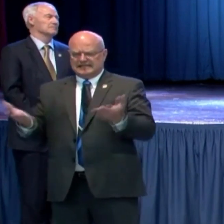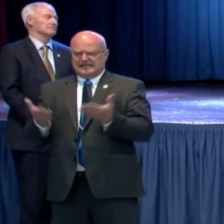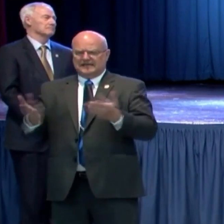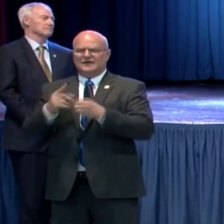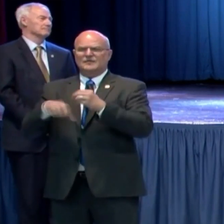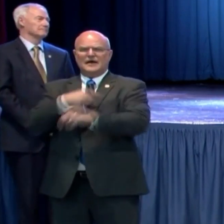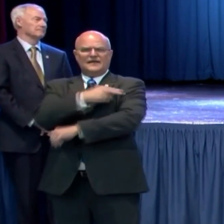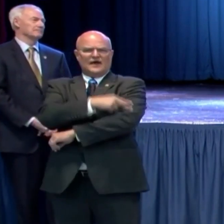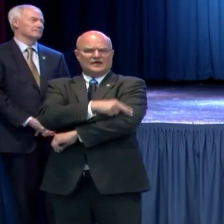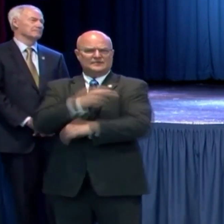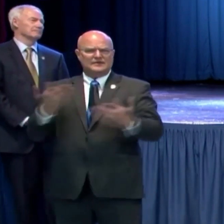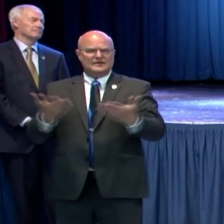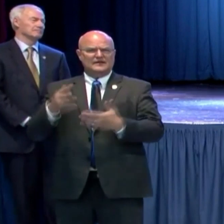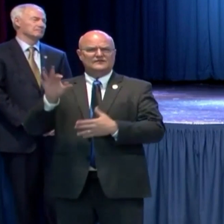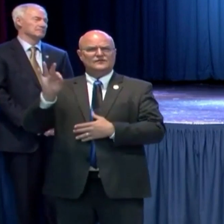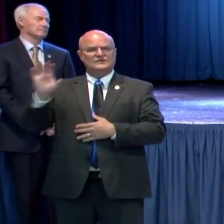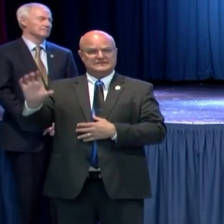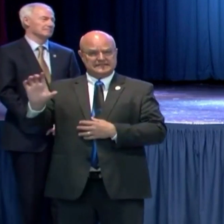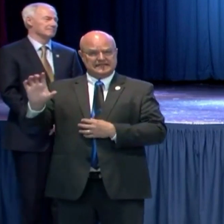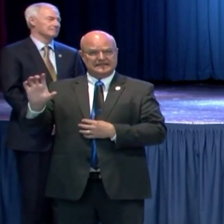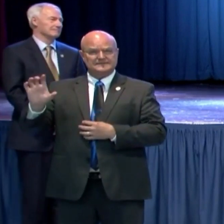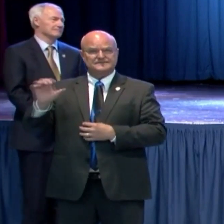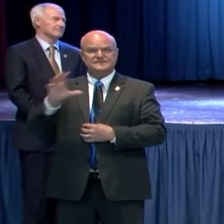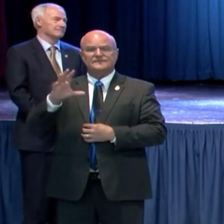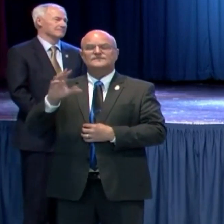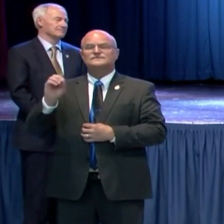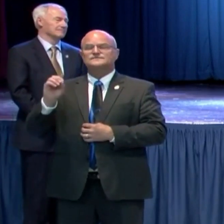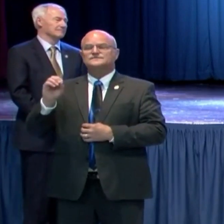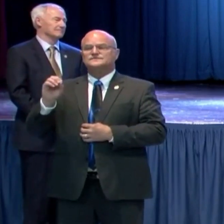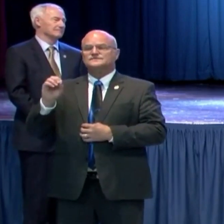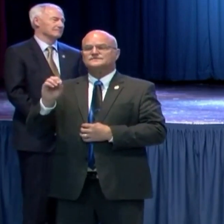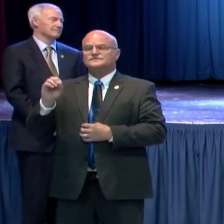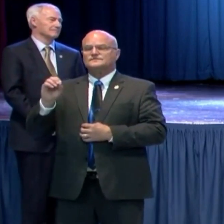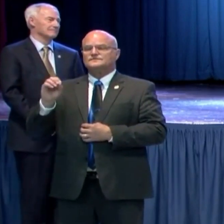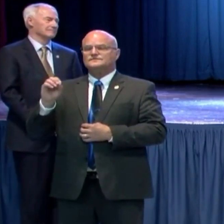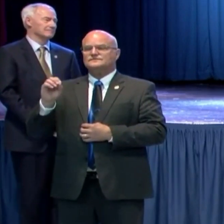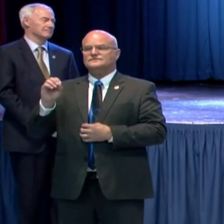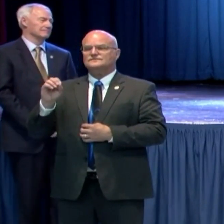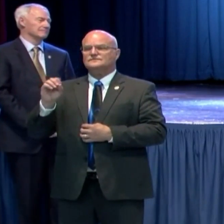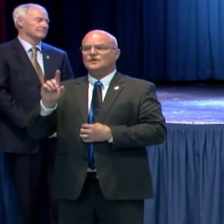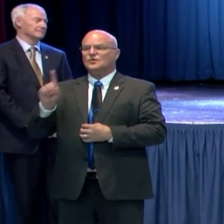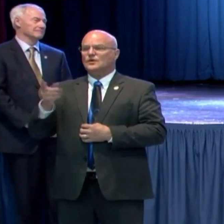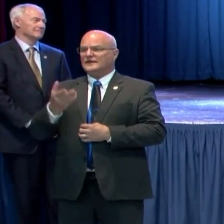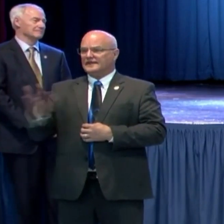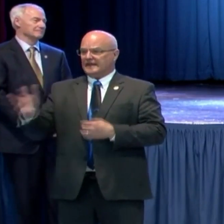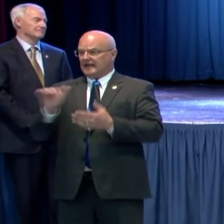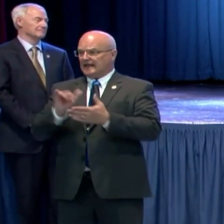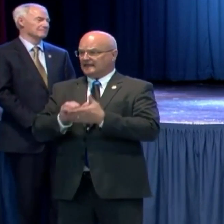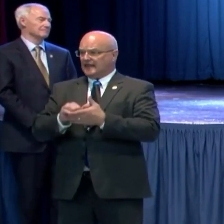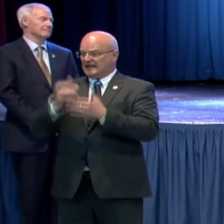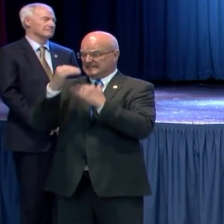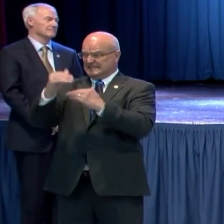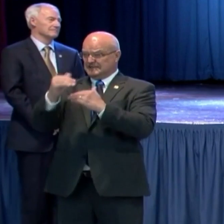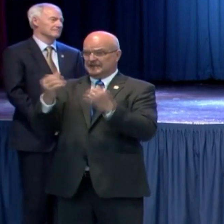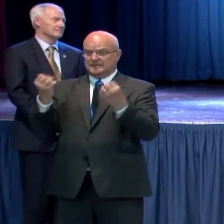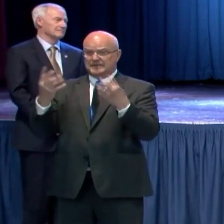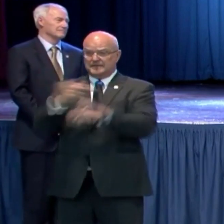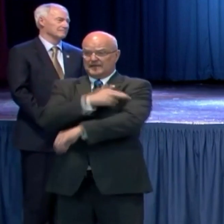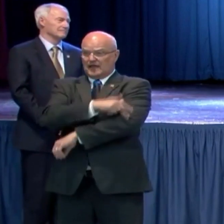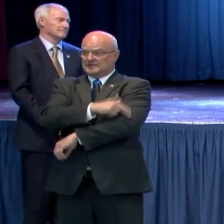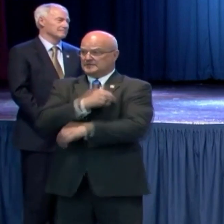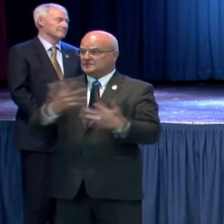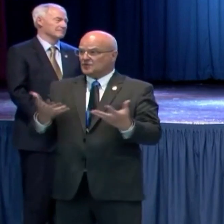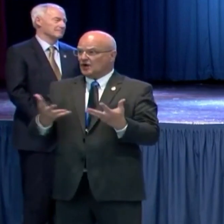here about the hospital here in Forest City, and one of the things that are limiting many of our